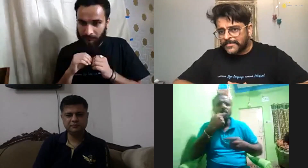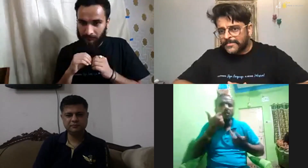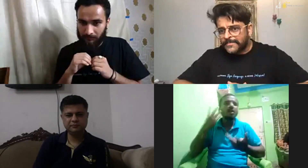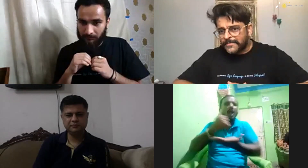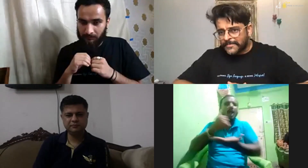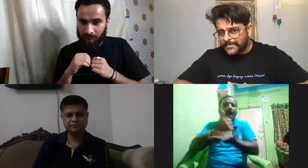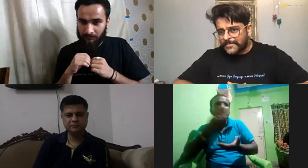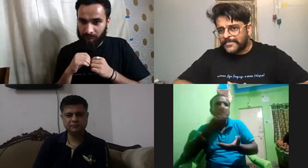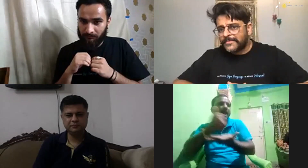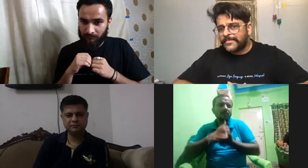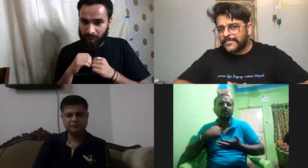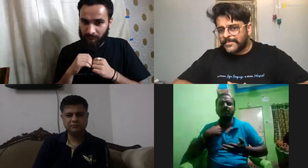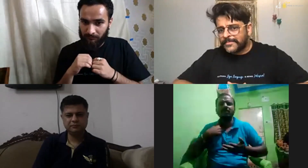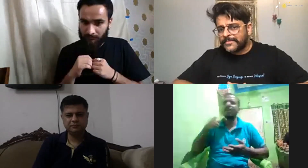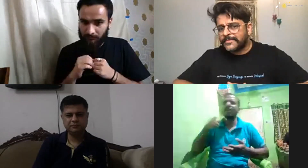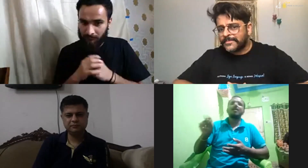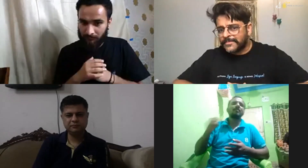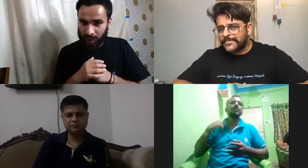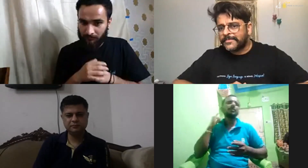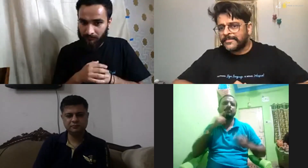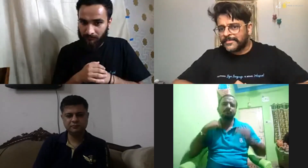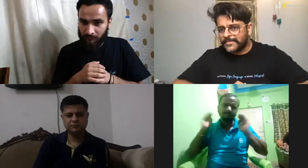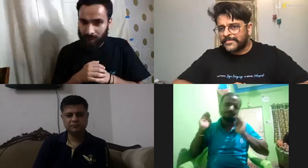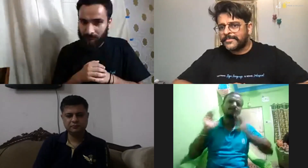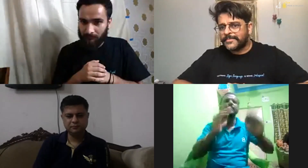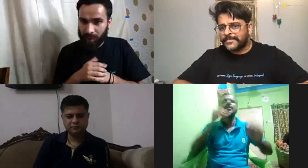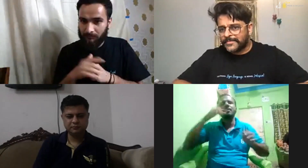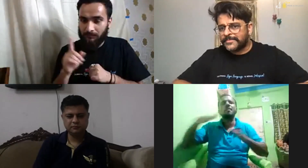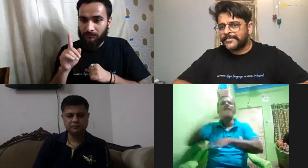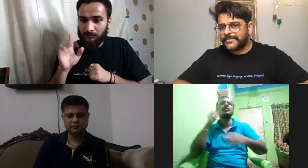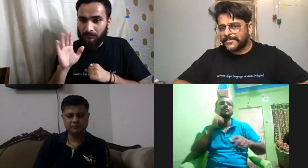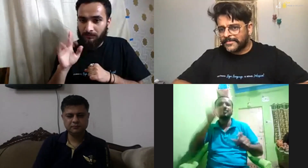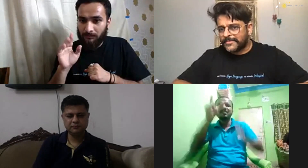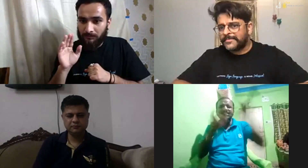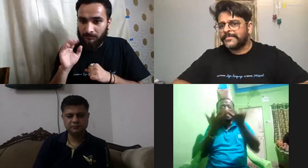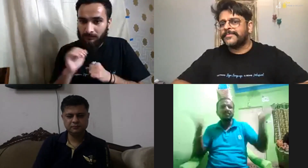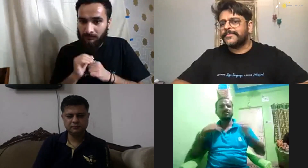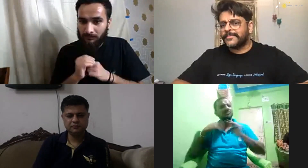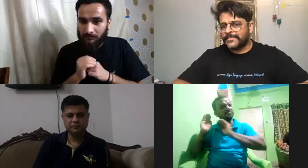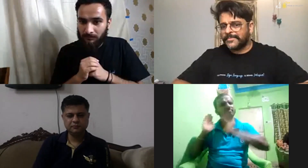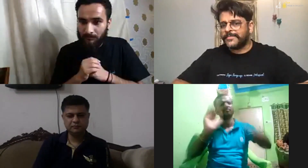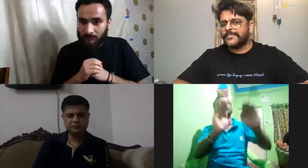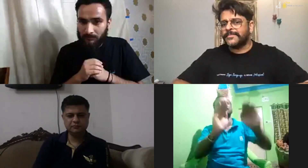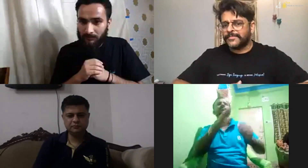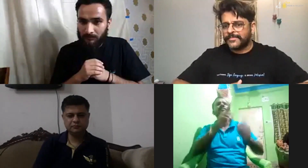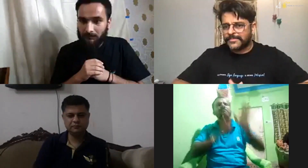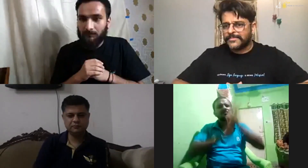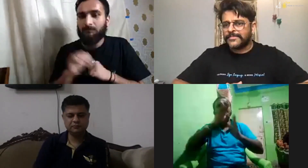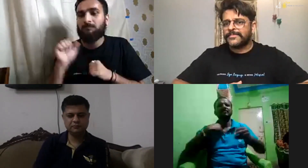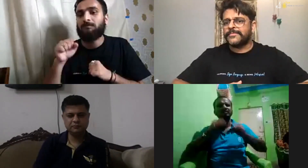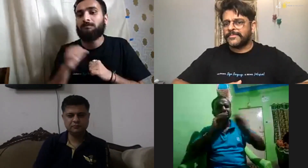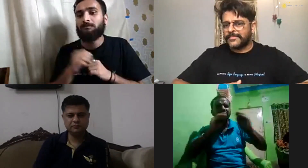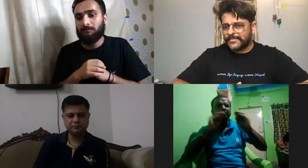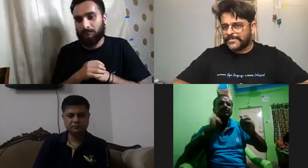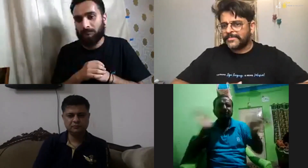So people usually come in and say, "Hey, this was really nice. So how is it?" So we just say that, okay, yes, it's our team, and we're